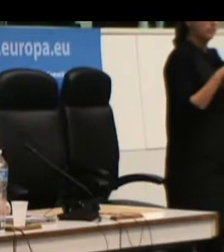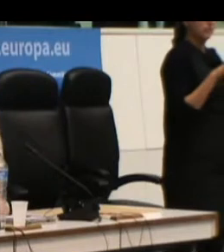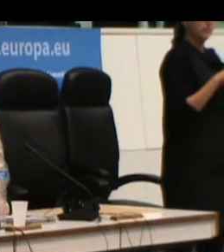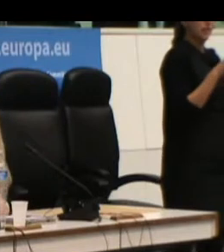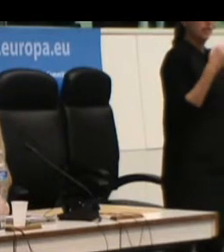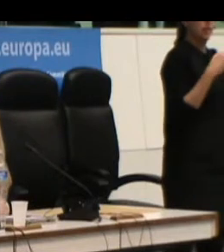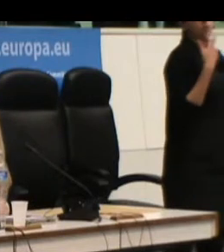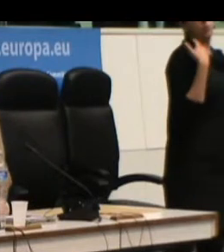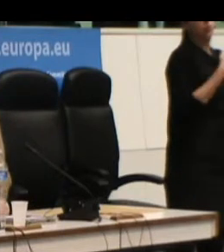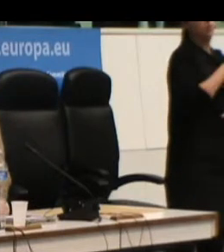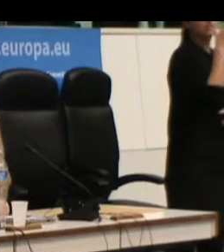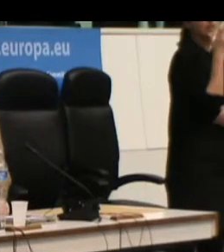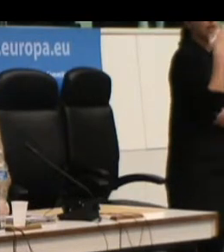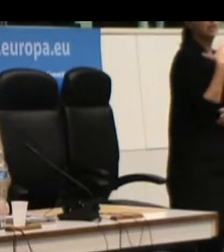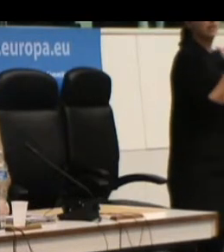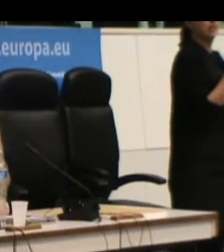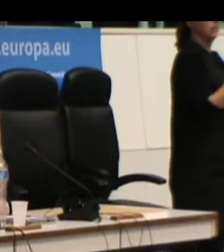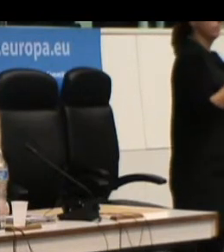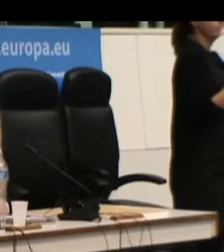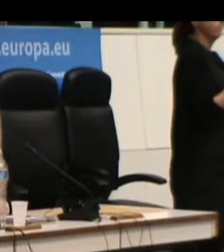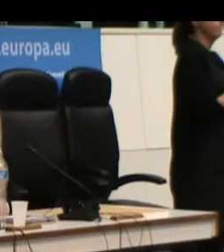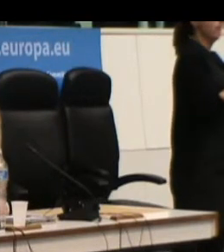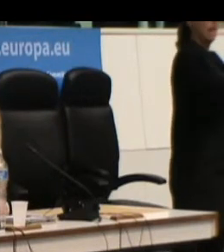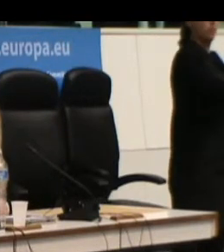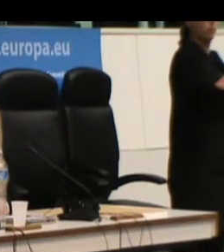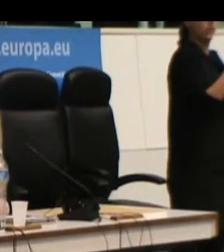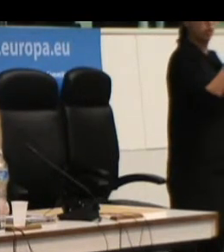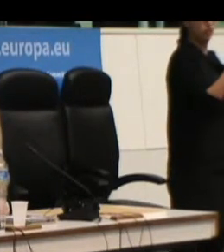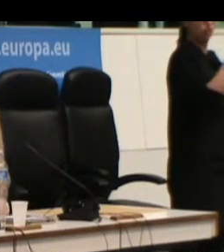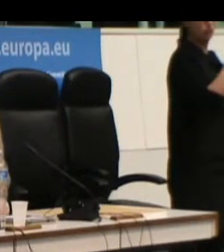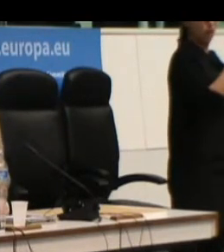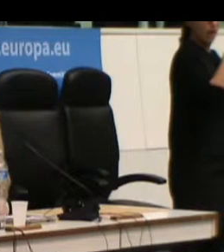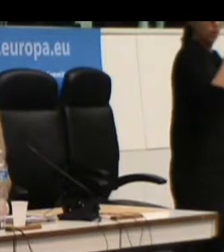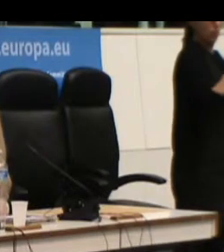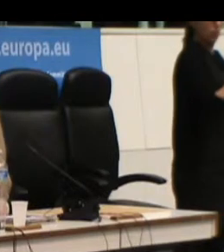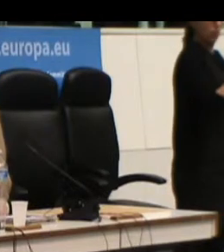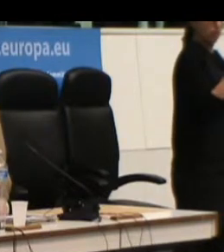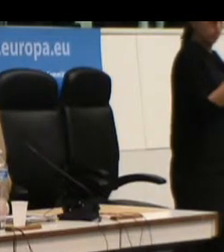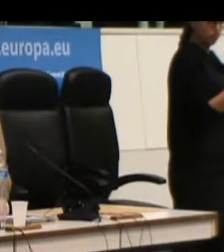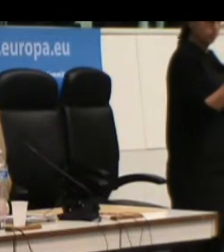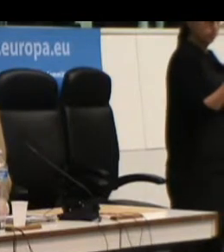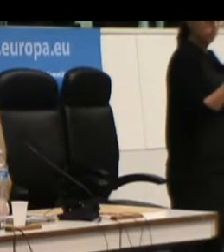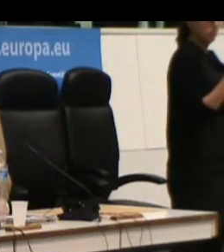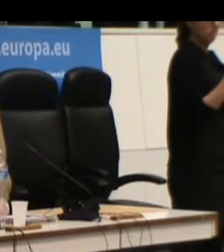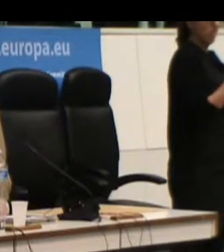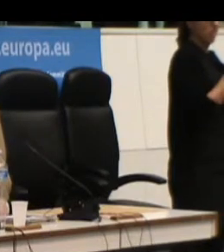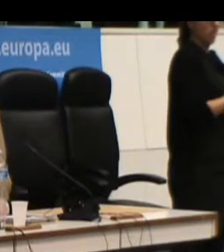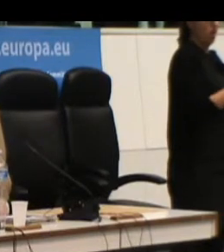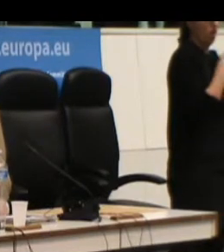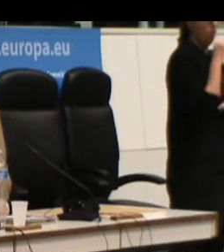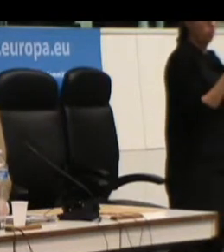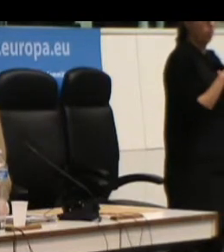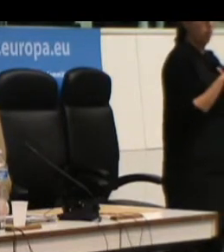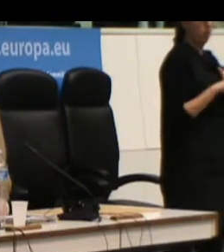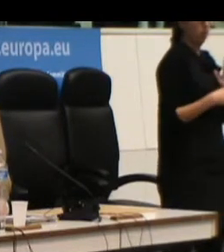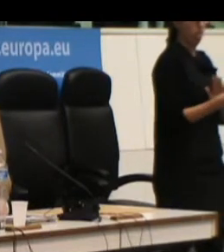old. Access was unbearably slow. You really did need a medal in patience if you were willing to sit there and